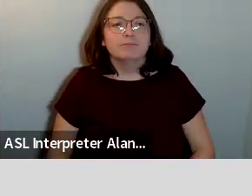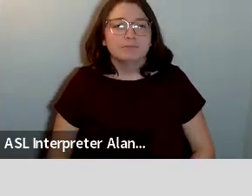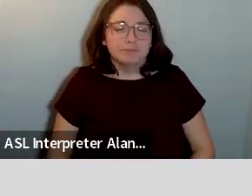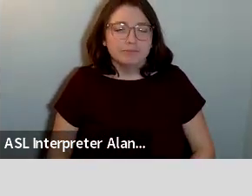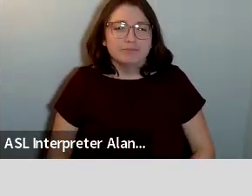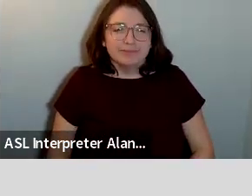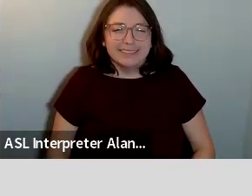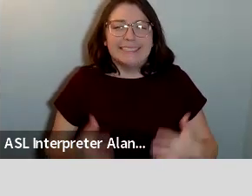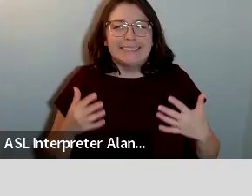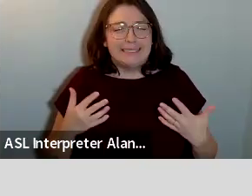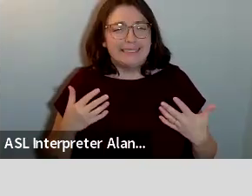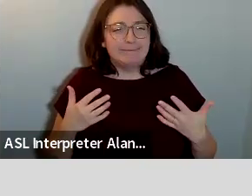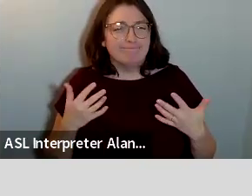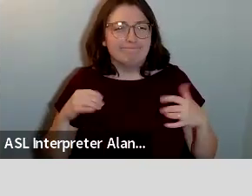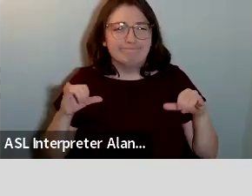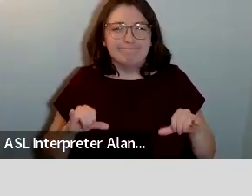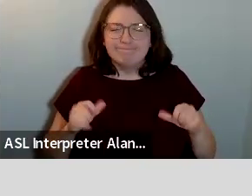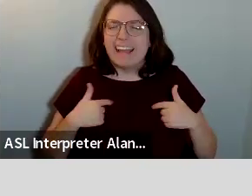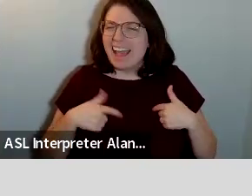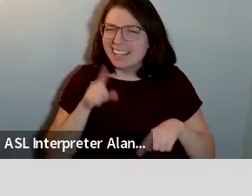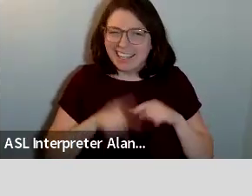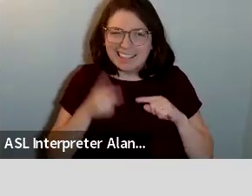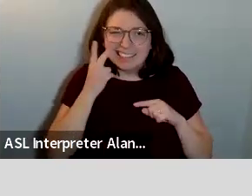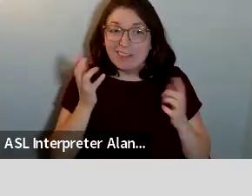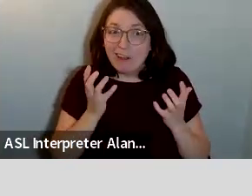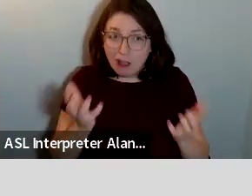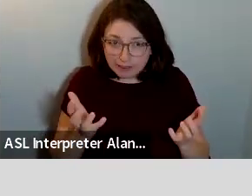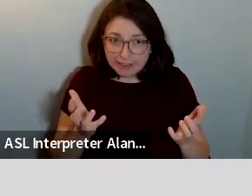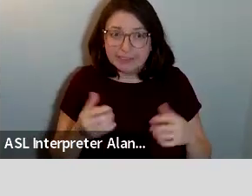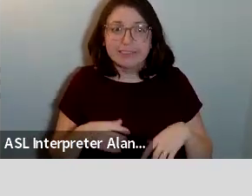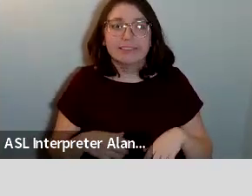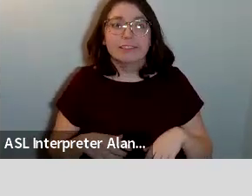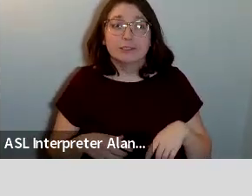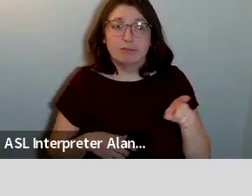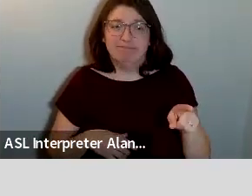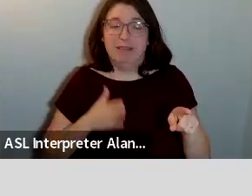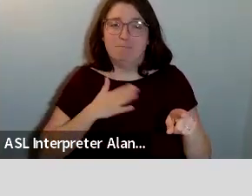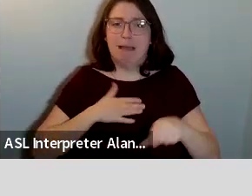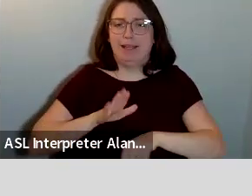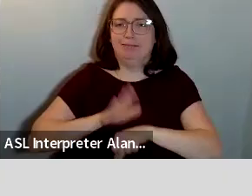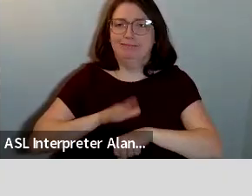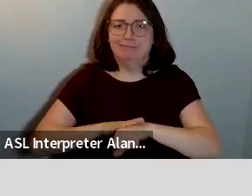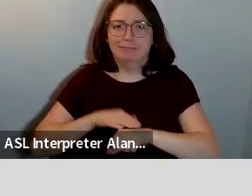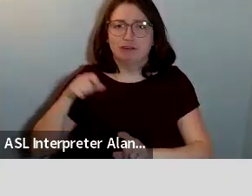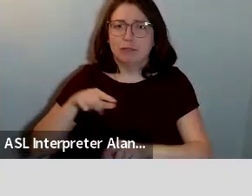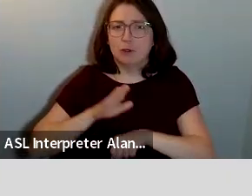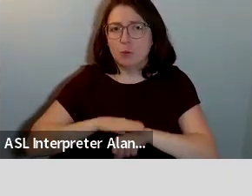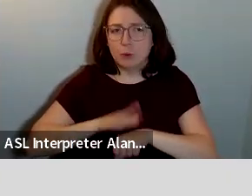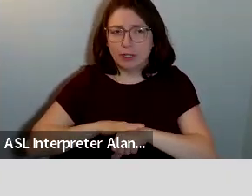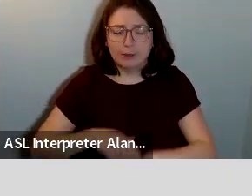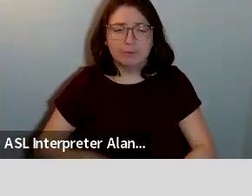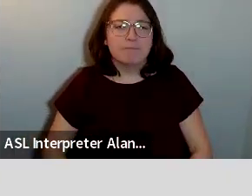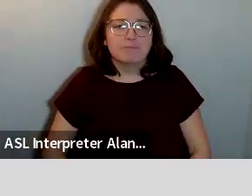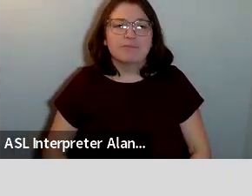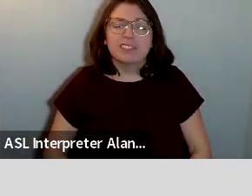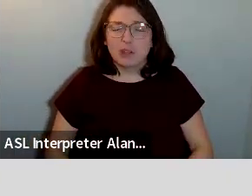since I can't see the audience, here's honestly my trigger warning. We're talking about